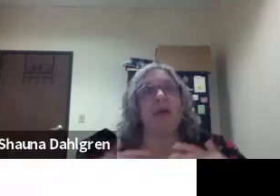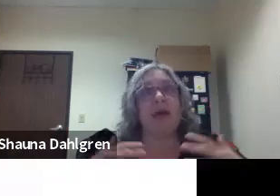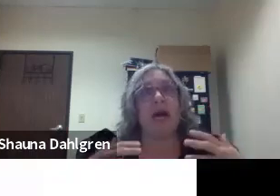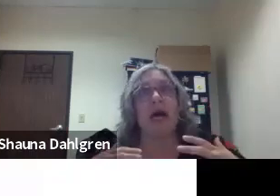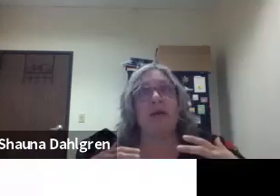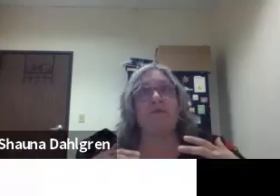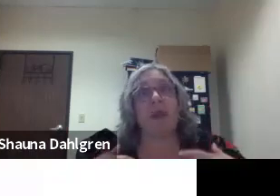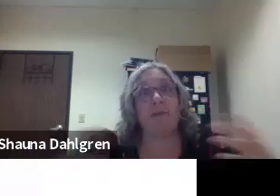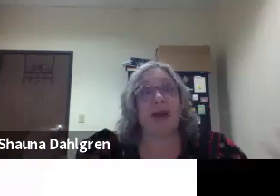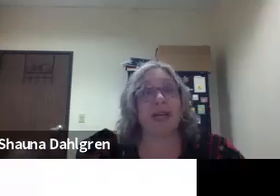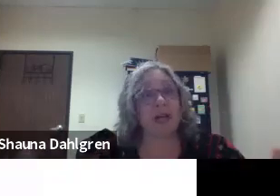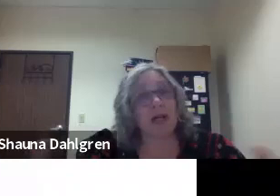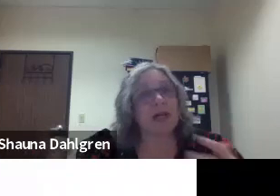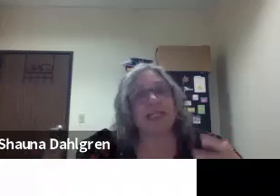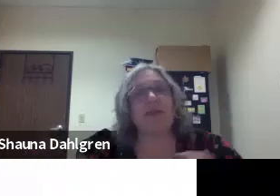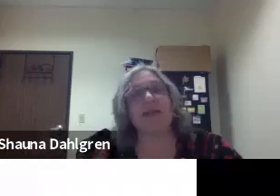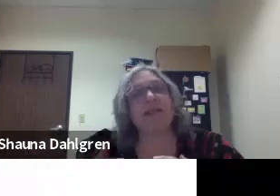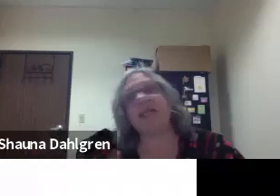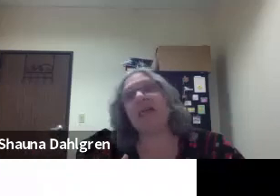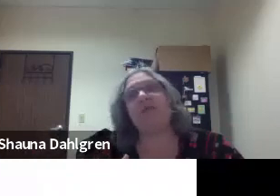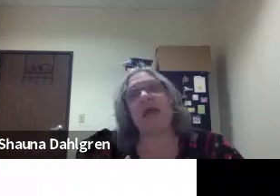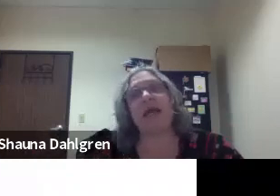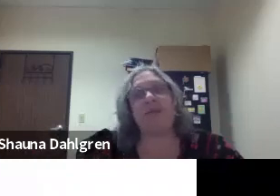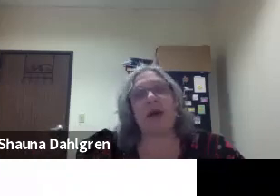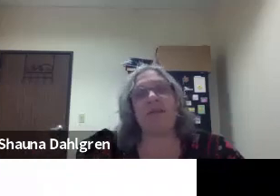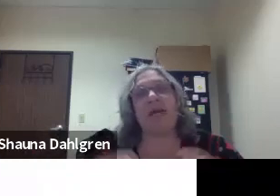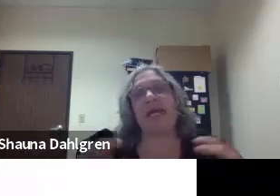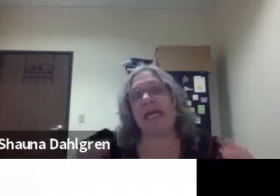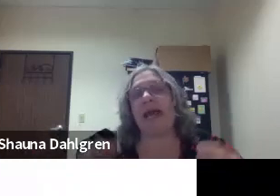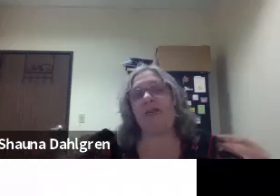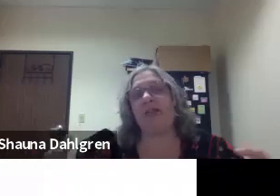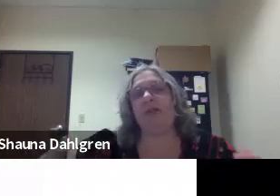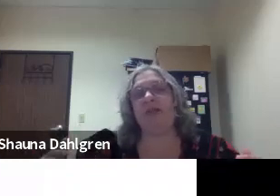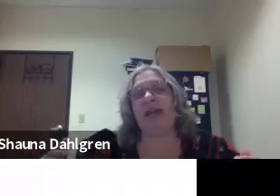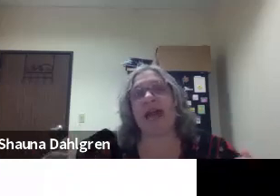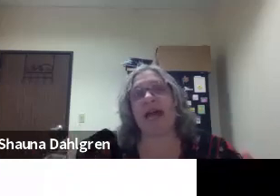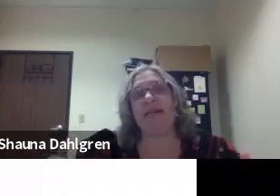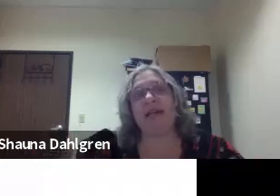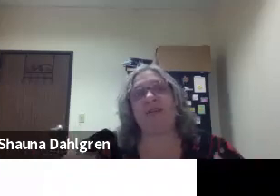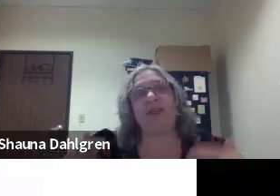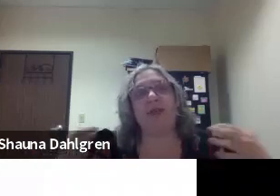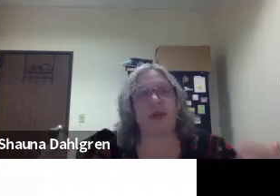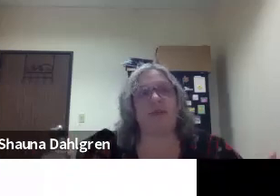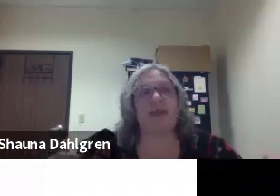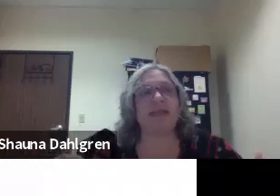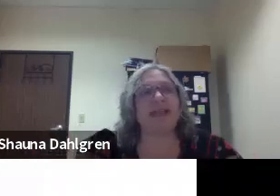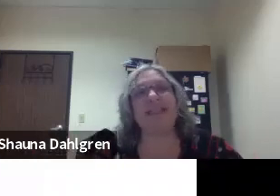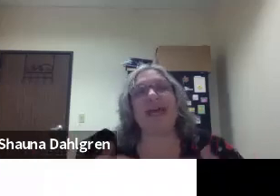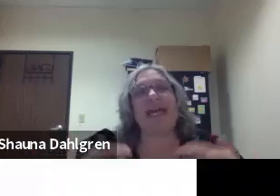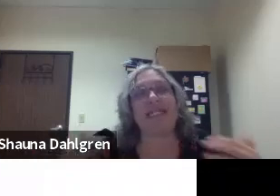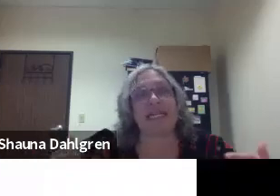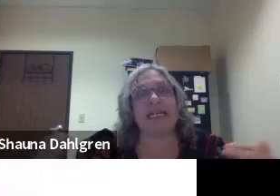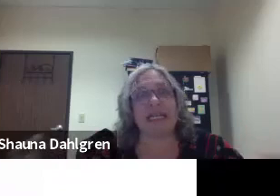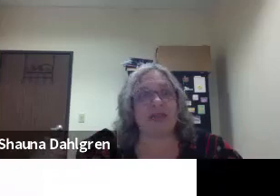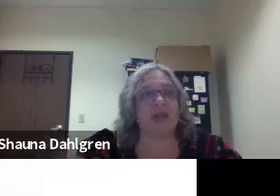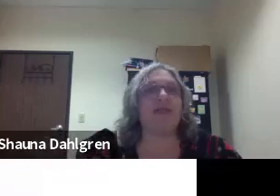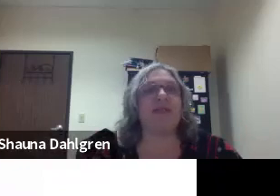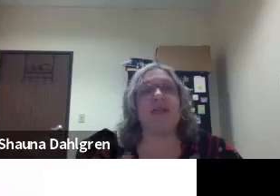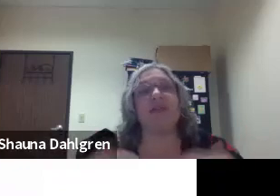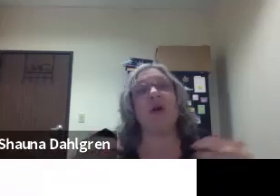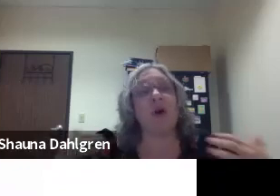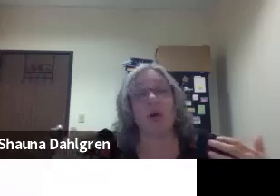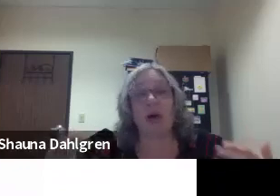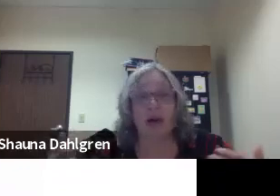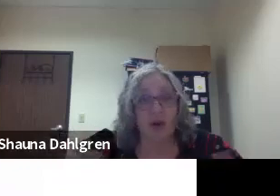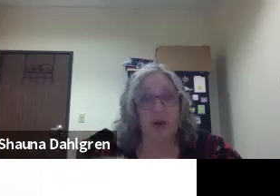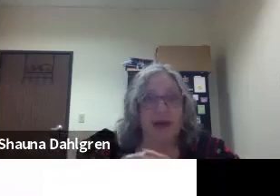both medical expenses that may come up, but it can actually provide access to services like DD